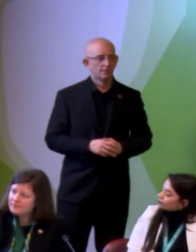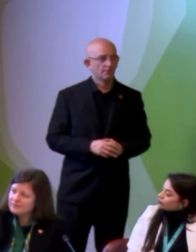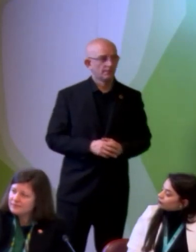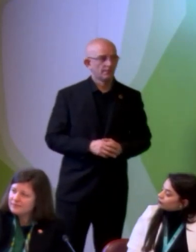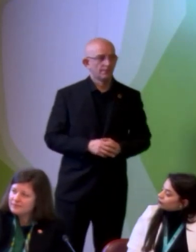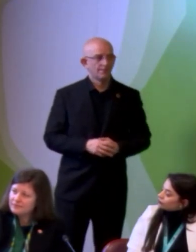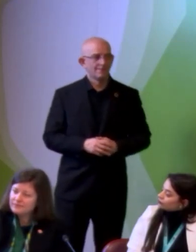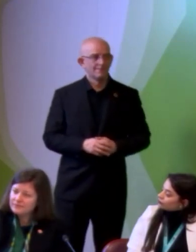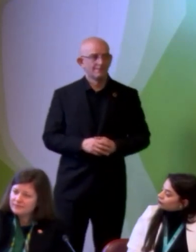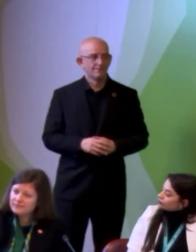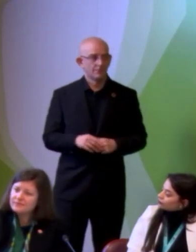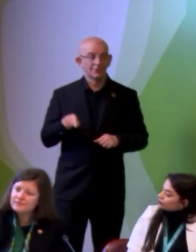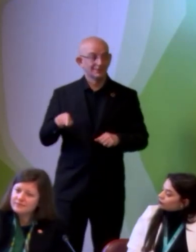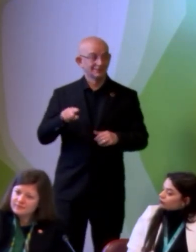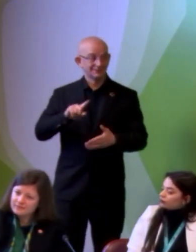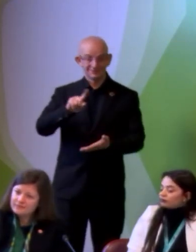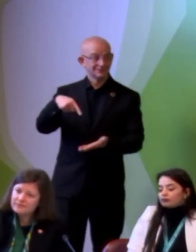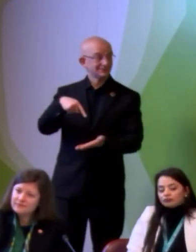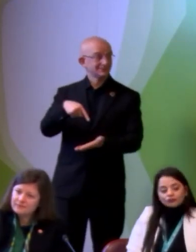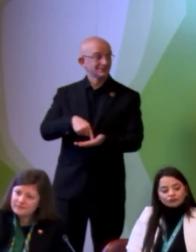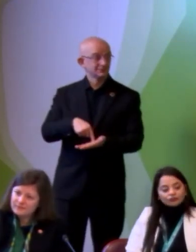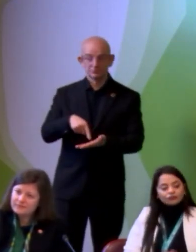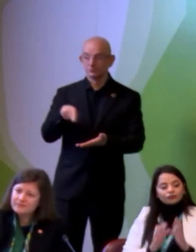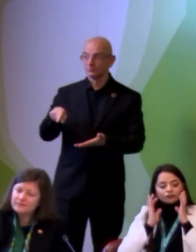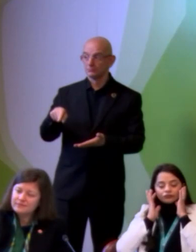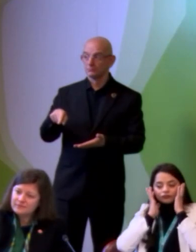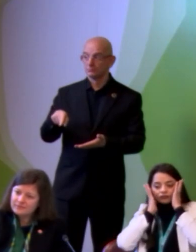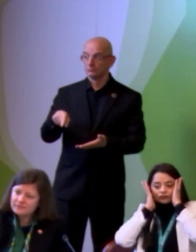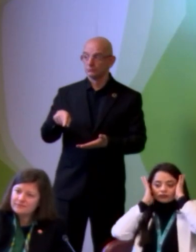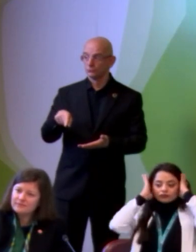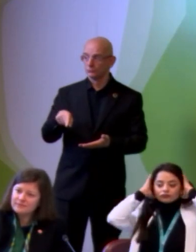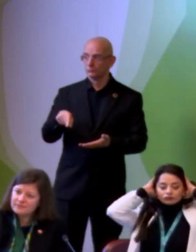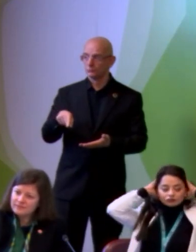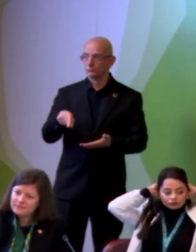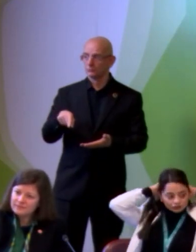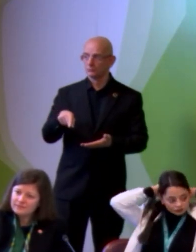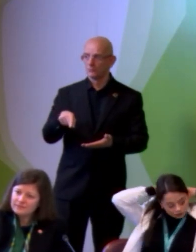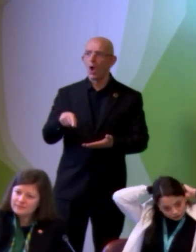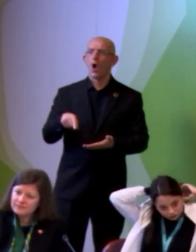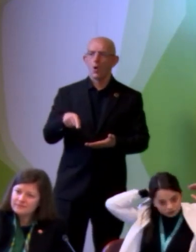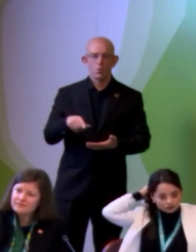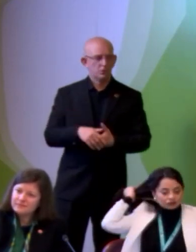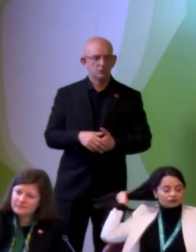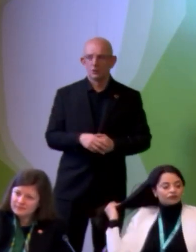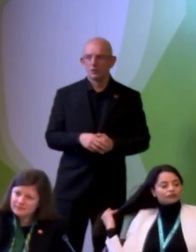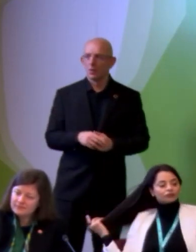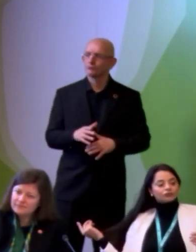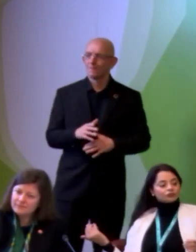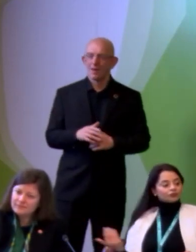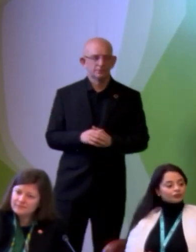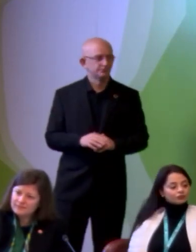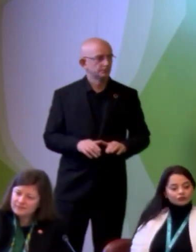for Visual Impaired, which was one time established by the Norwegian.